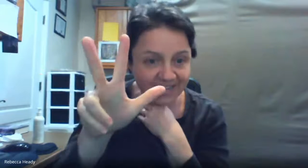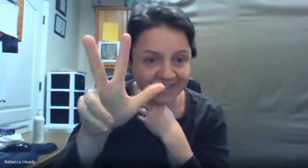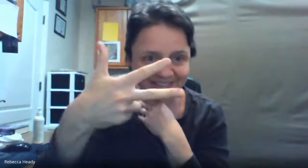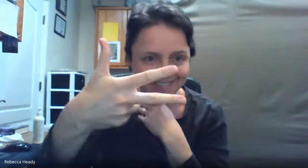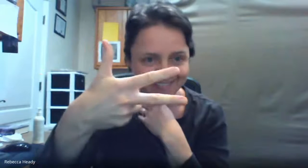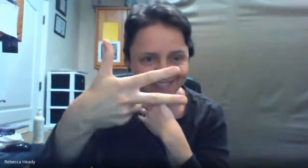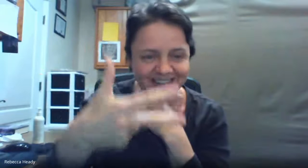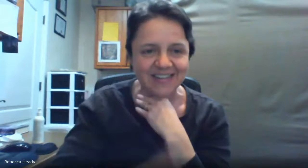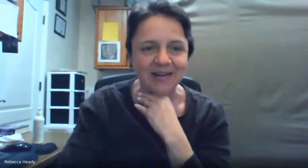3,